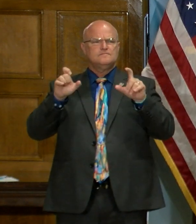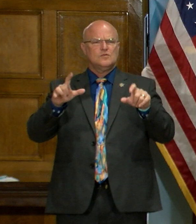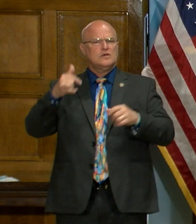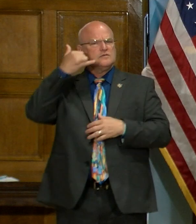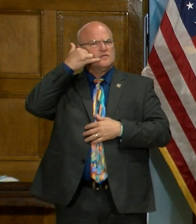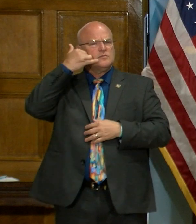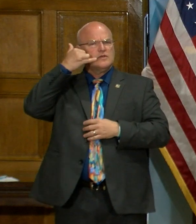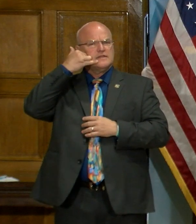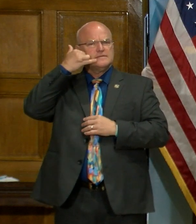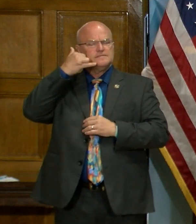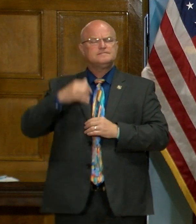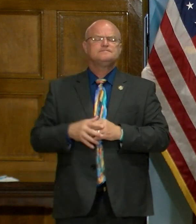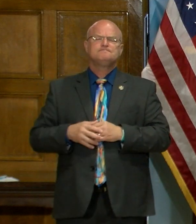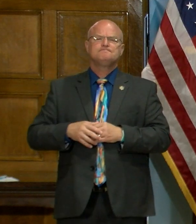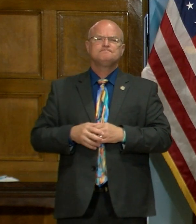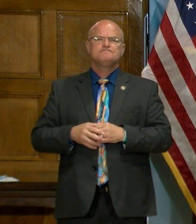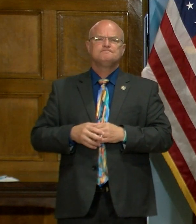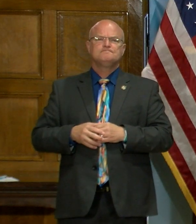questions remotely?